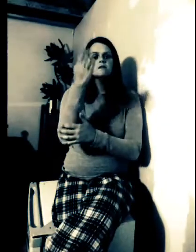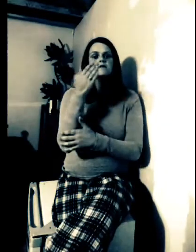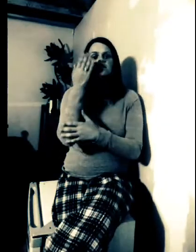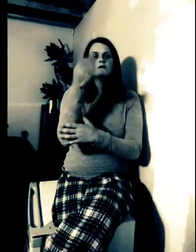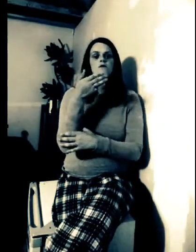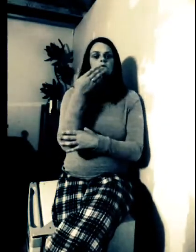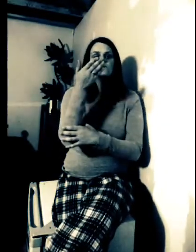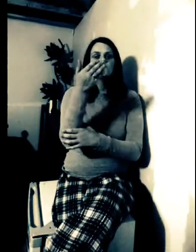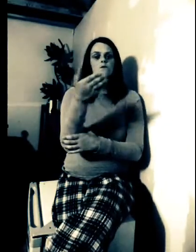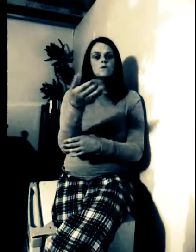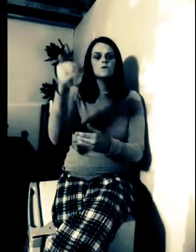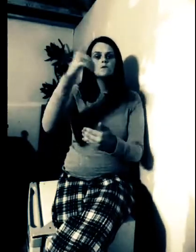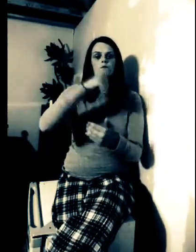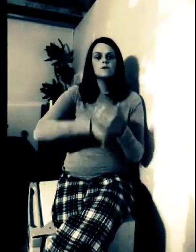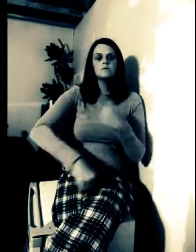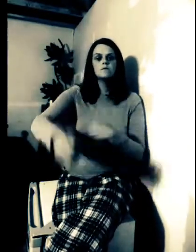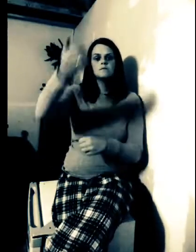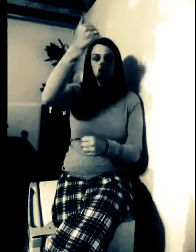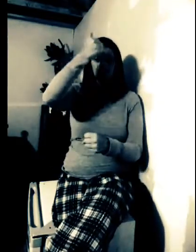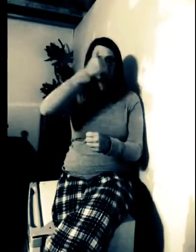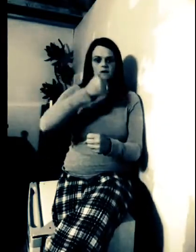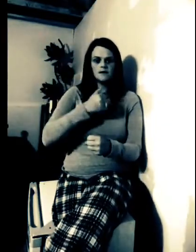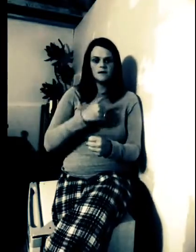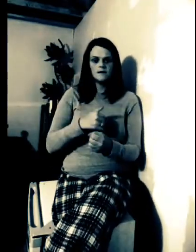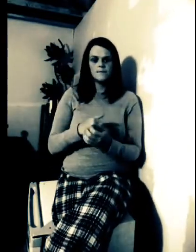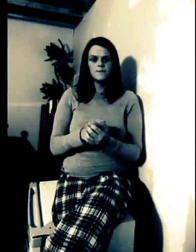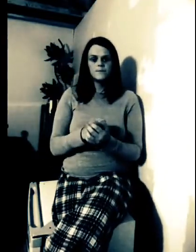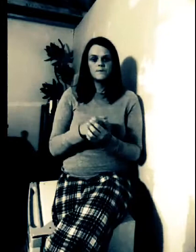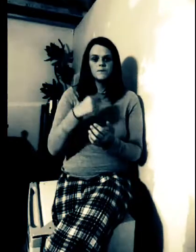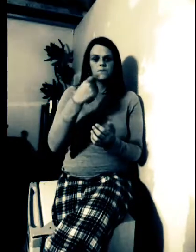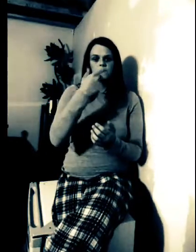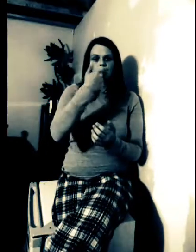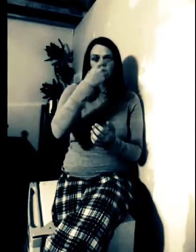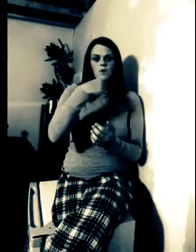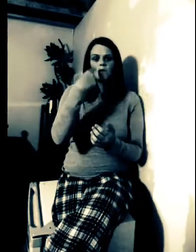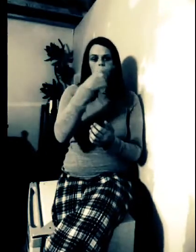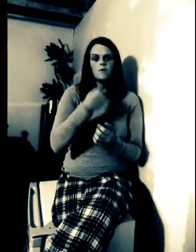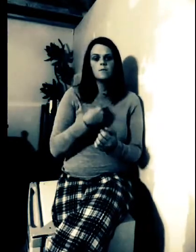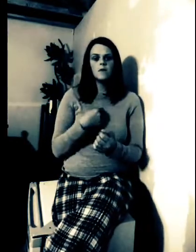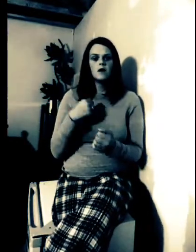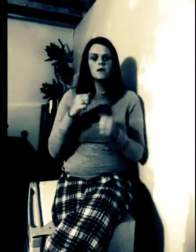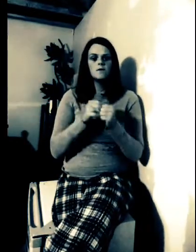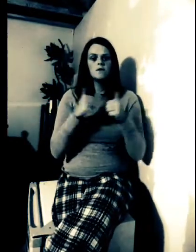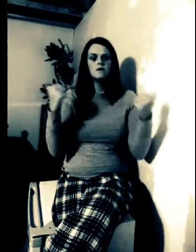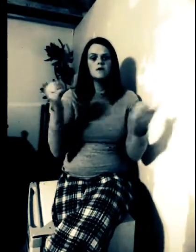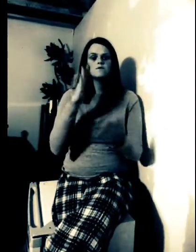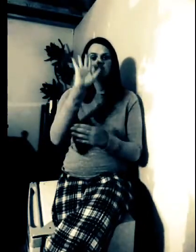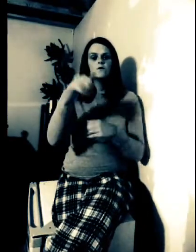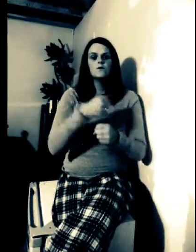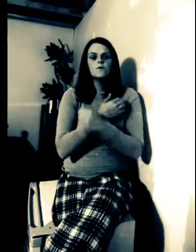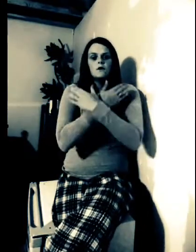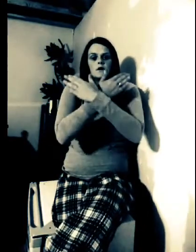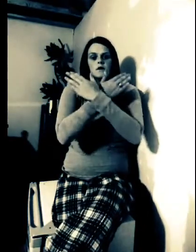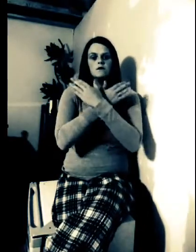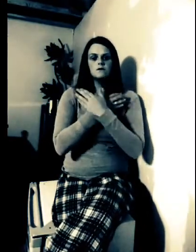see you Who am I without your grace